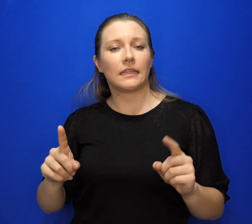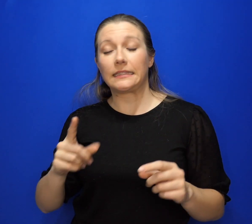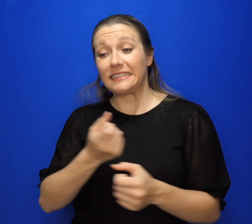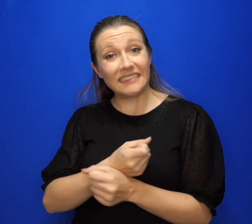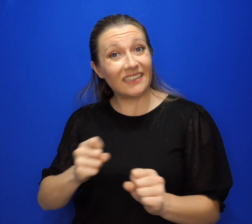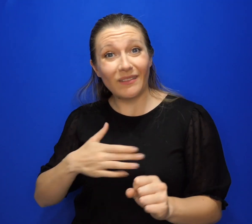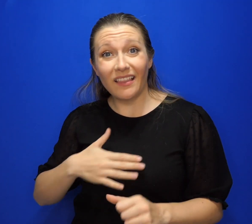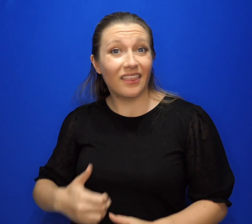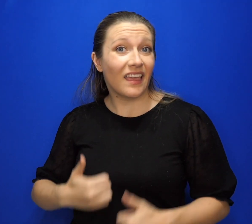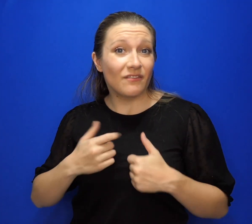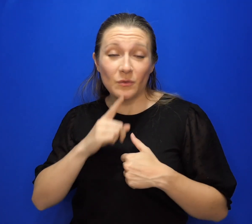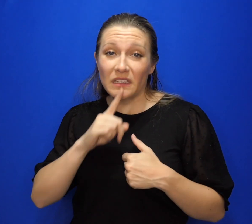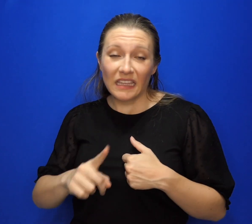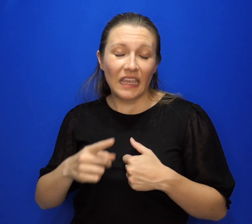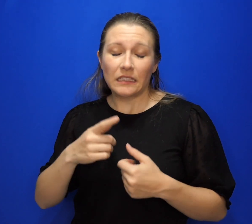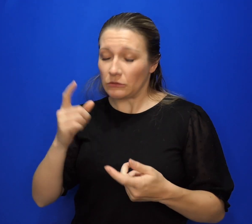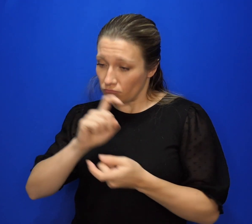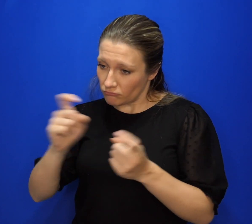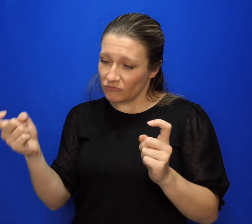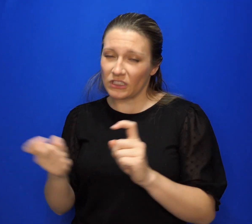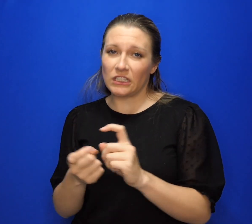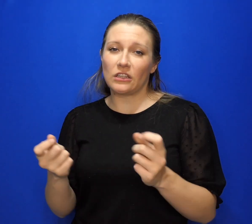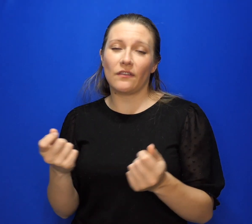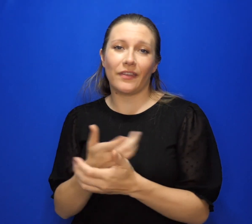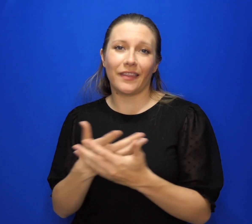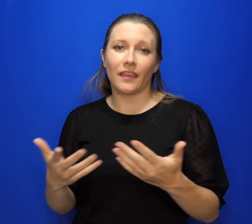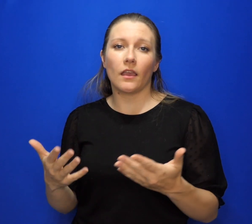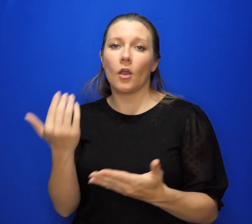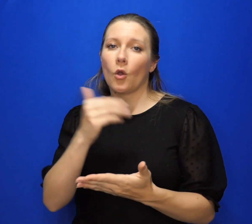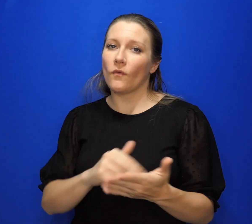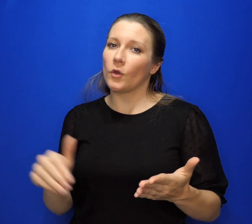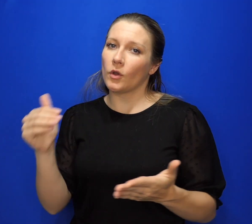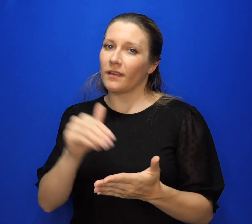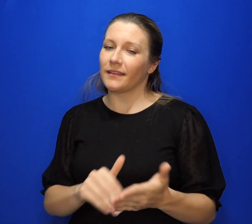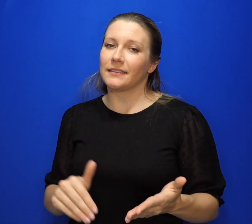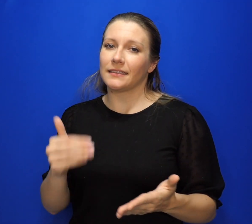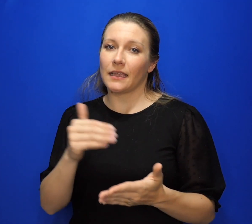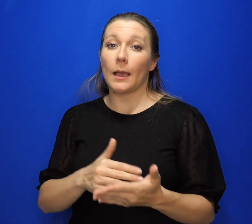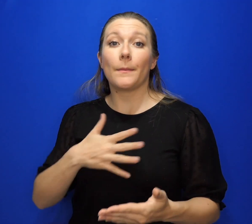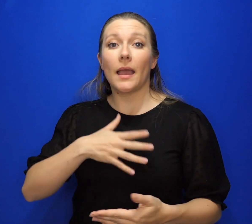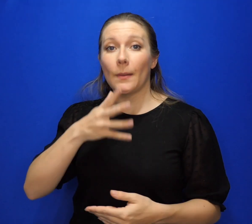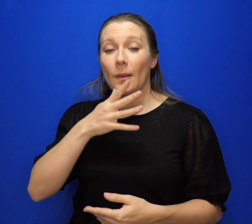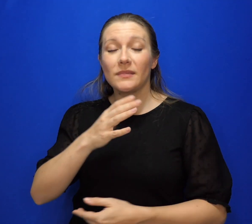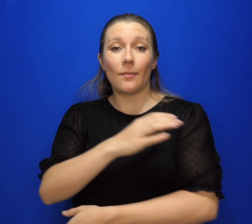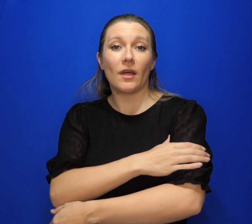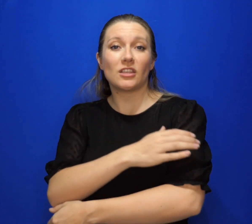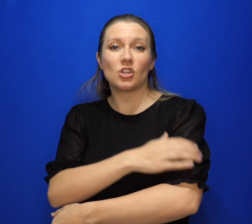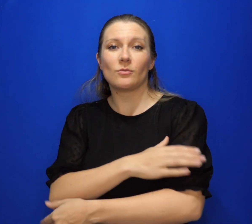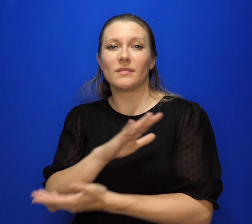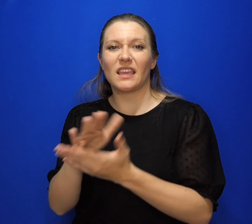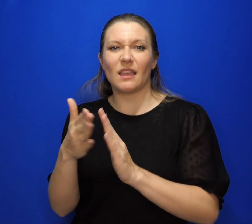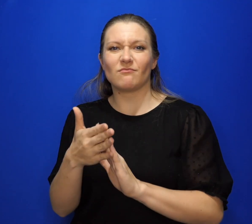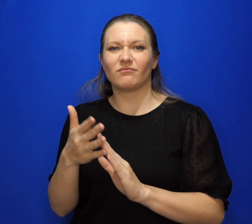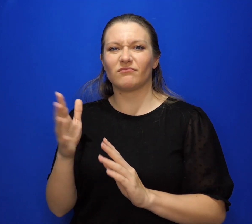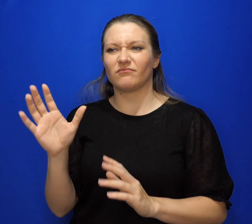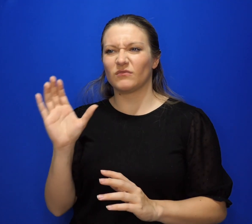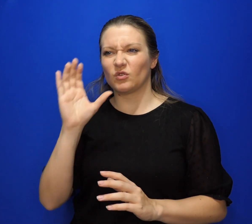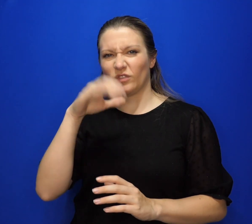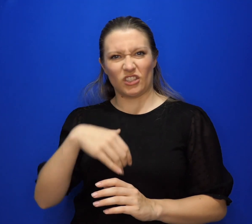over and over again. These things happen. My mom's blood pressure got wonky last week, and I called the doctor and I said, "What are you doing?" And he goes, "Well,